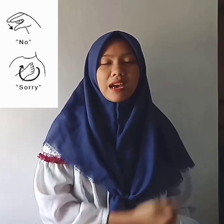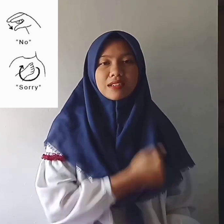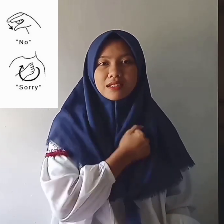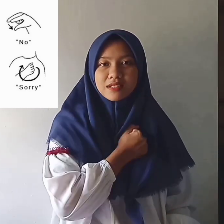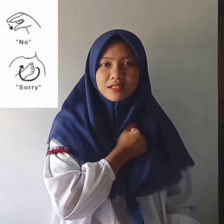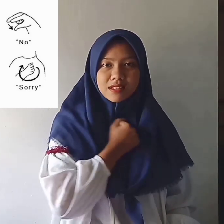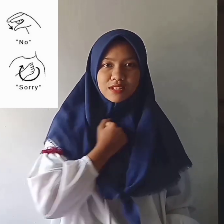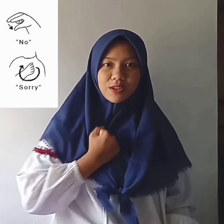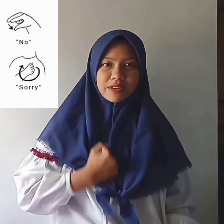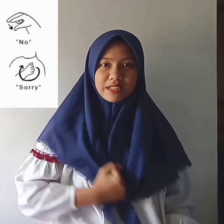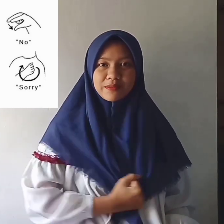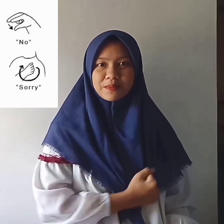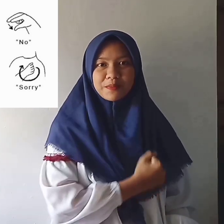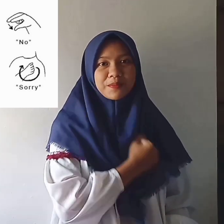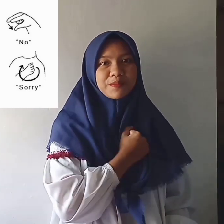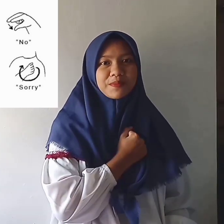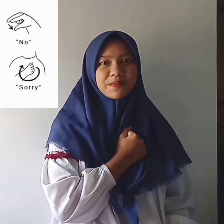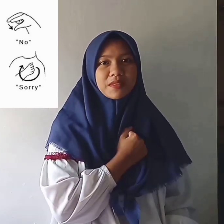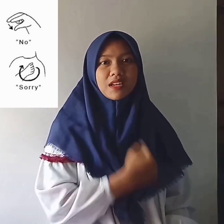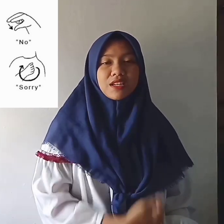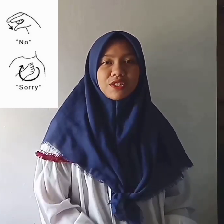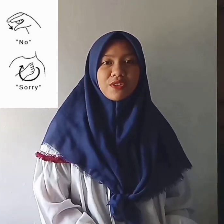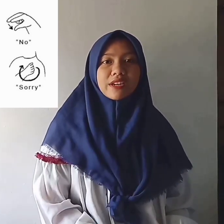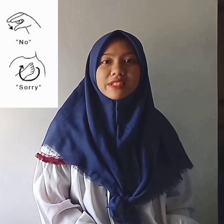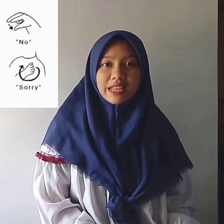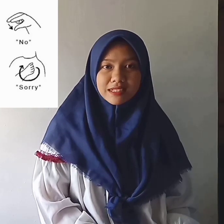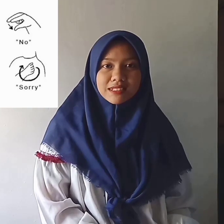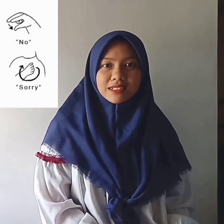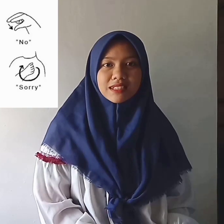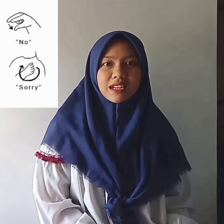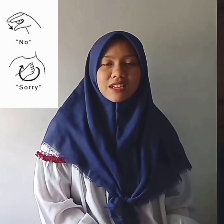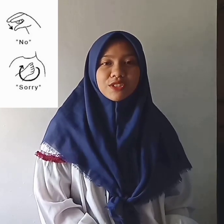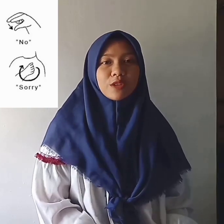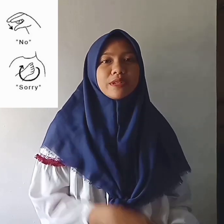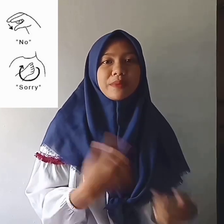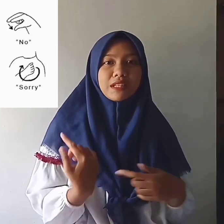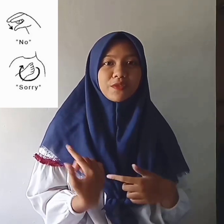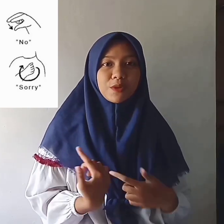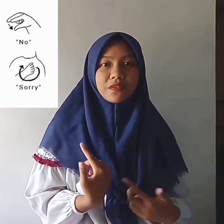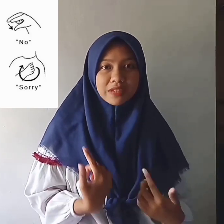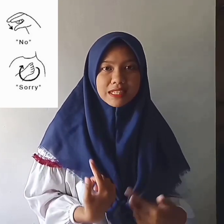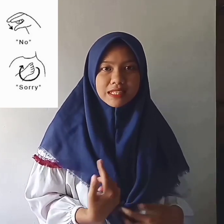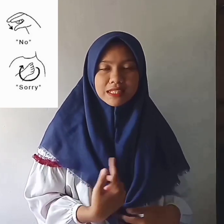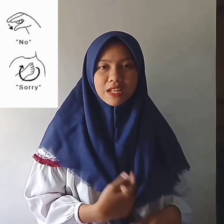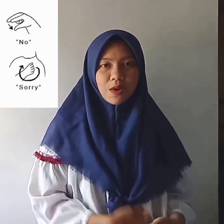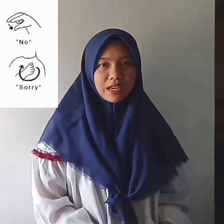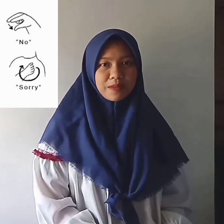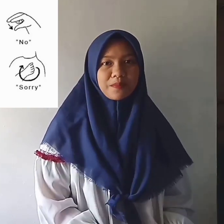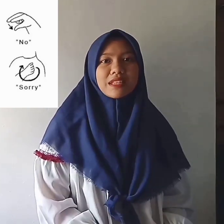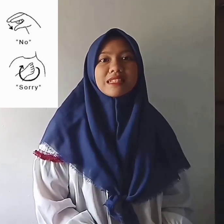and sorry. Do you understand? Shall we repeat it from the first? Okay,